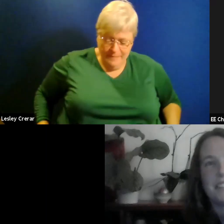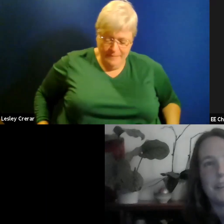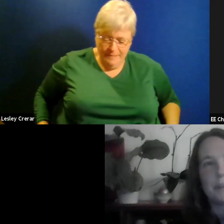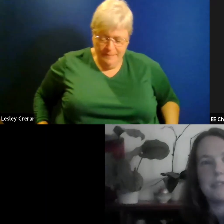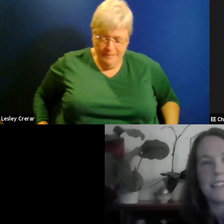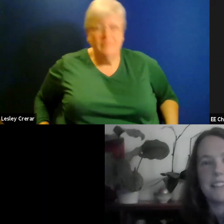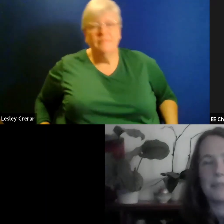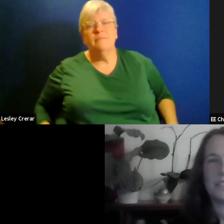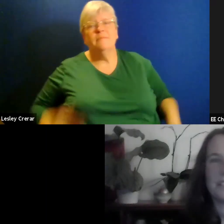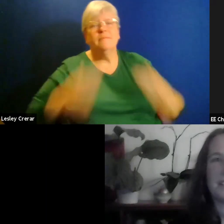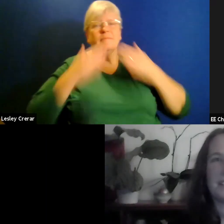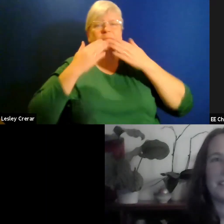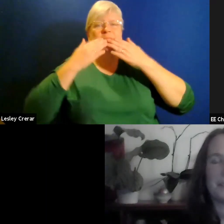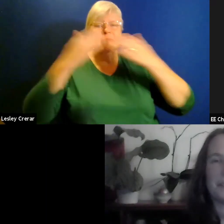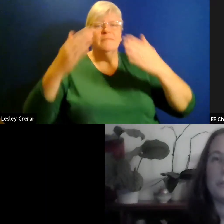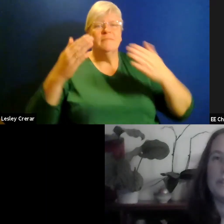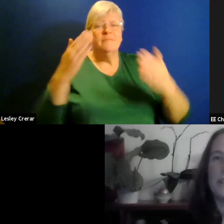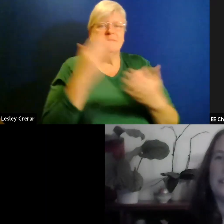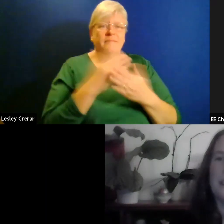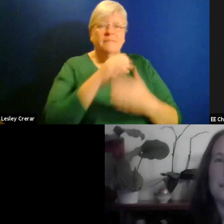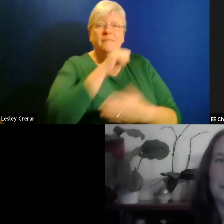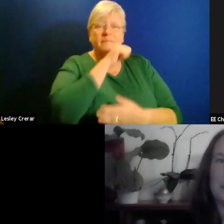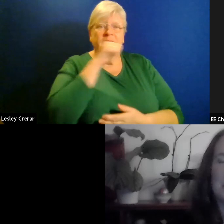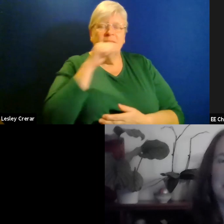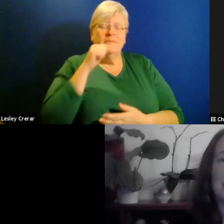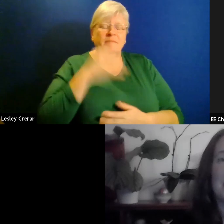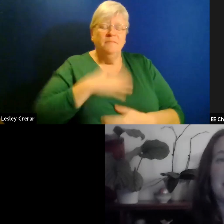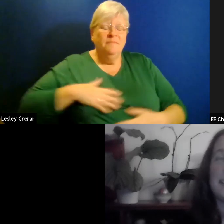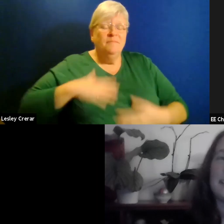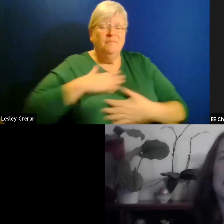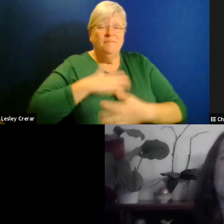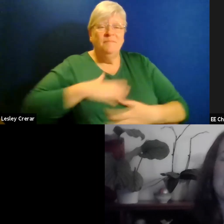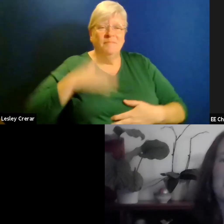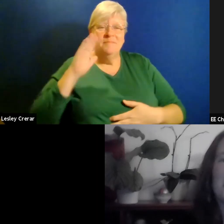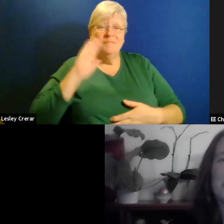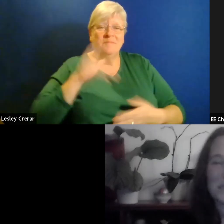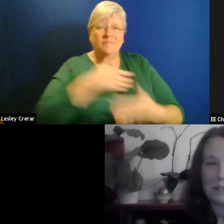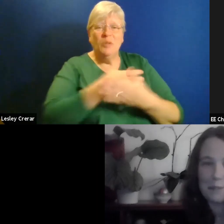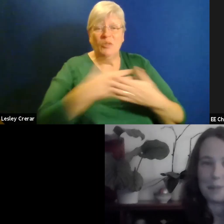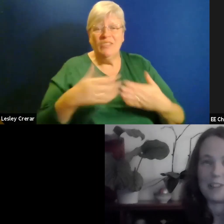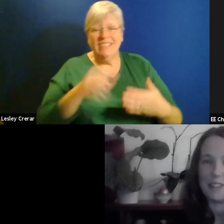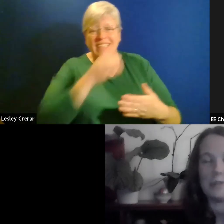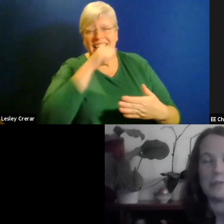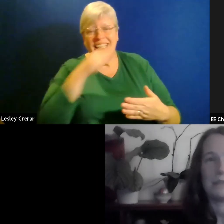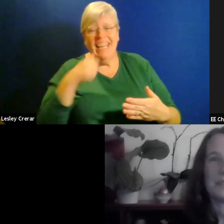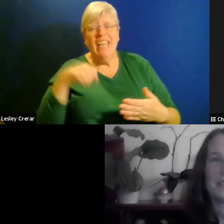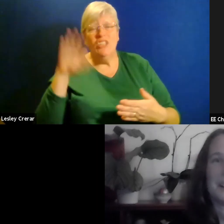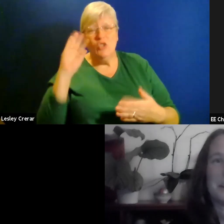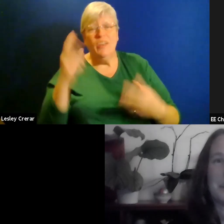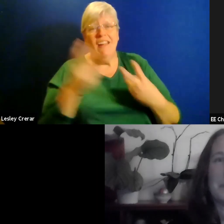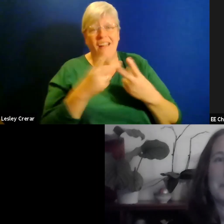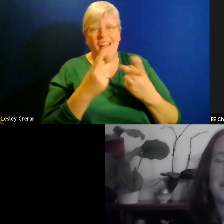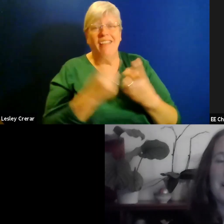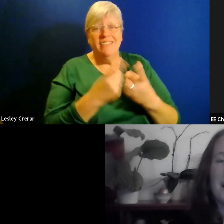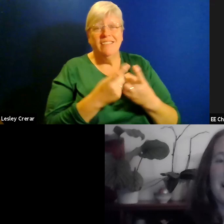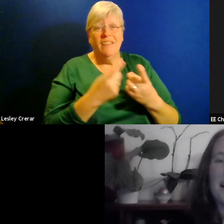Thank you very much for that. Some really lovely, moving poetry there, and nice to hear some of your other stuff as well that wasn't from Pushing Out the